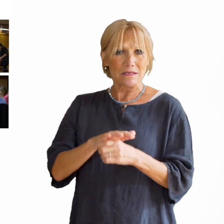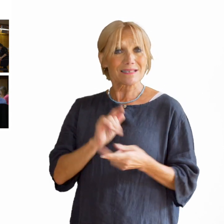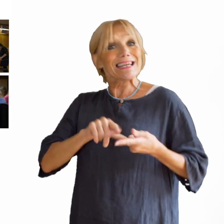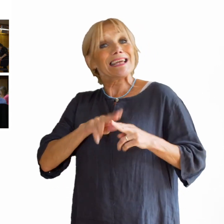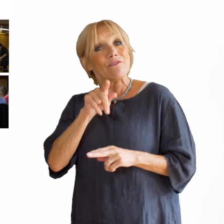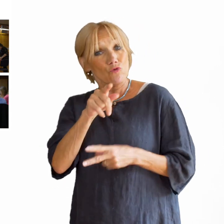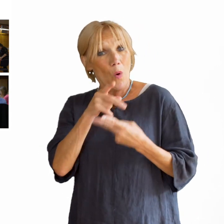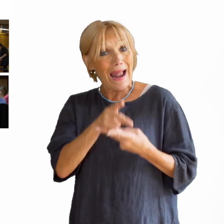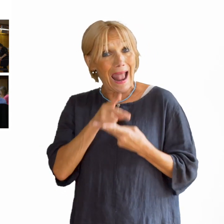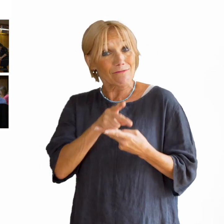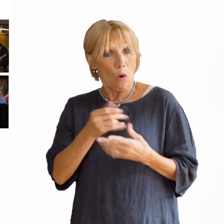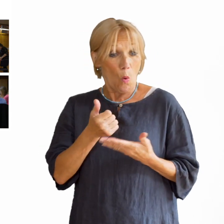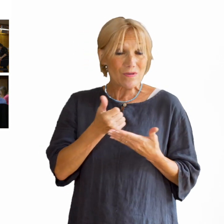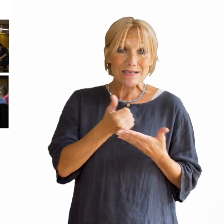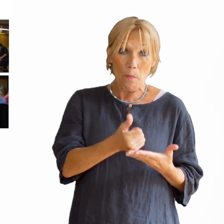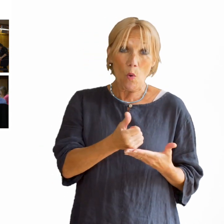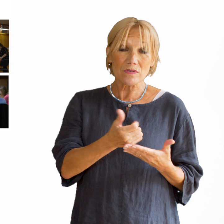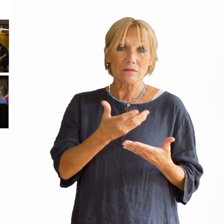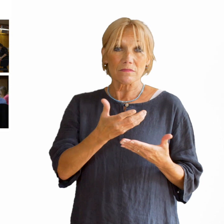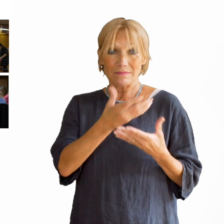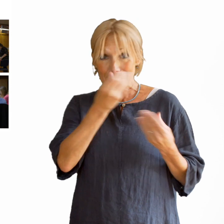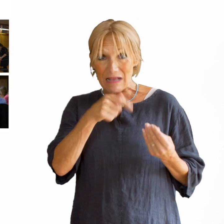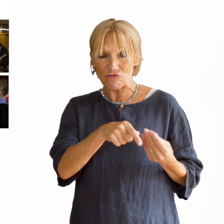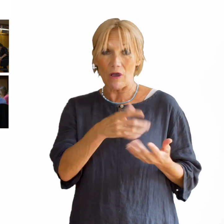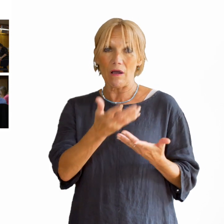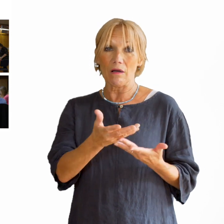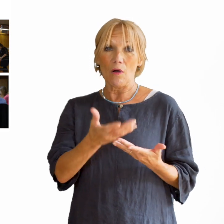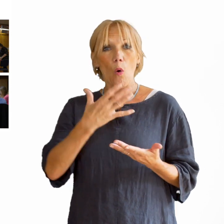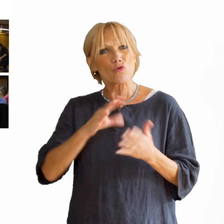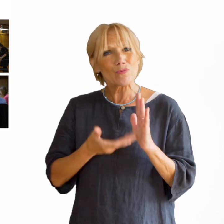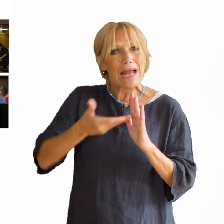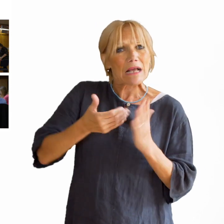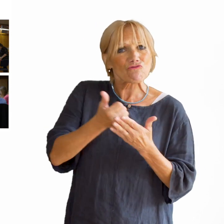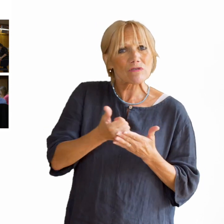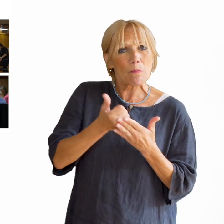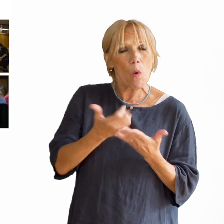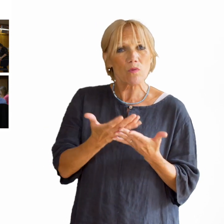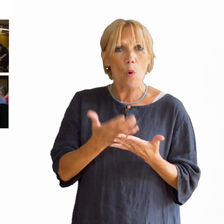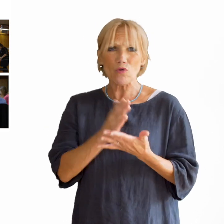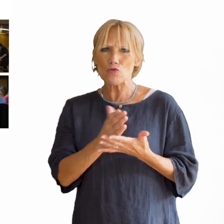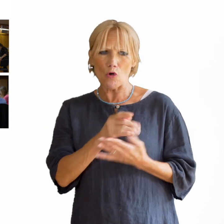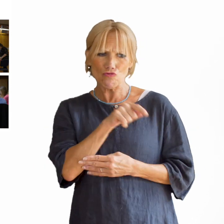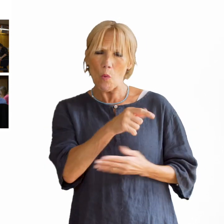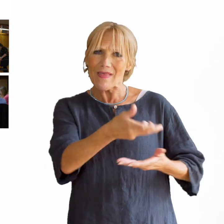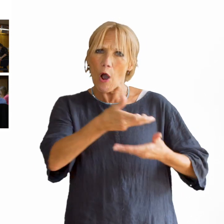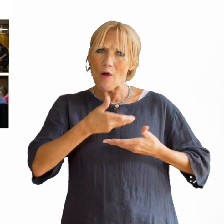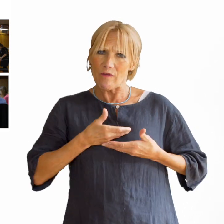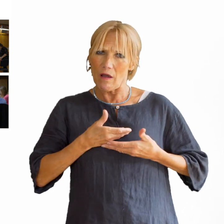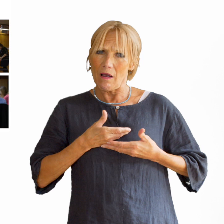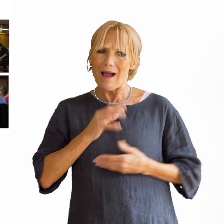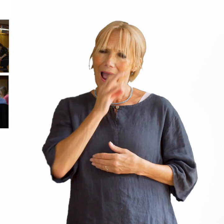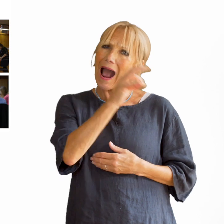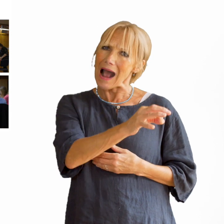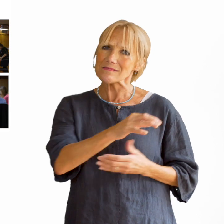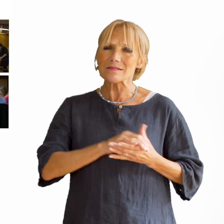someone living with dementia, if you need additional support or are unsure what a meeting centre can offer you, reach out. Discuss